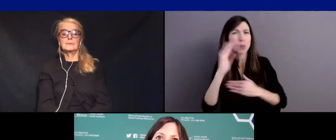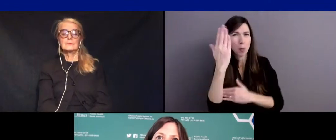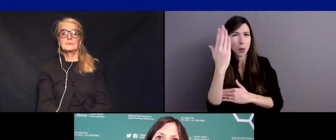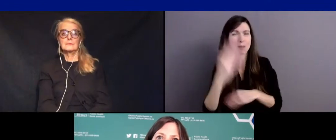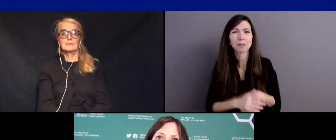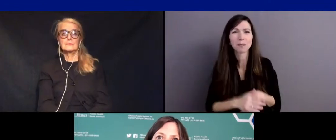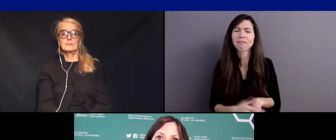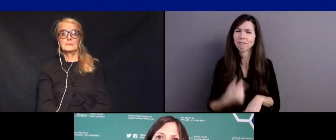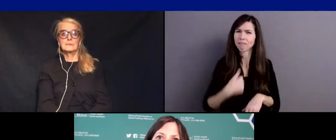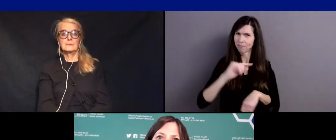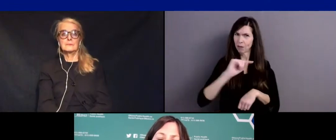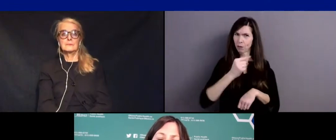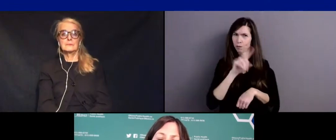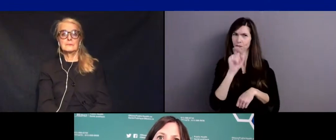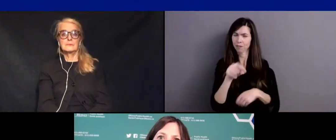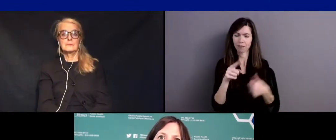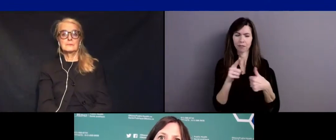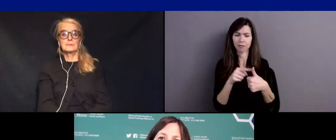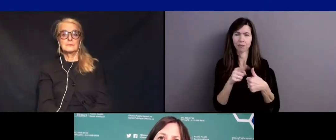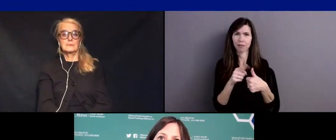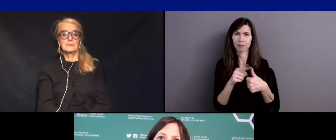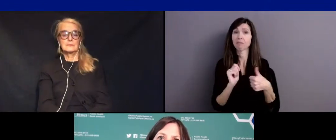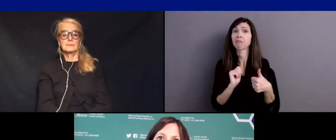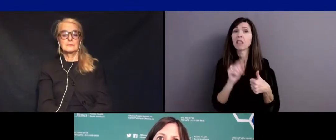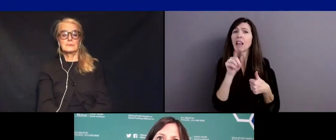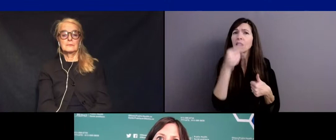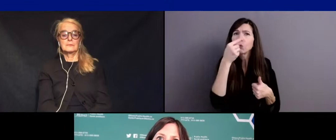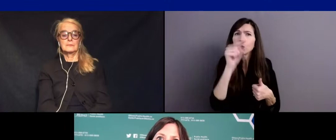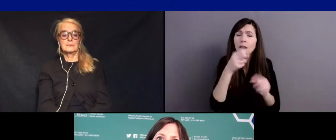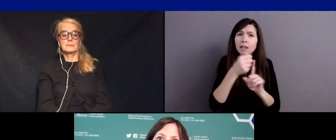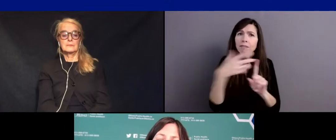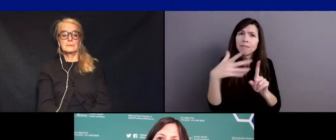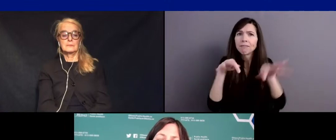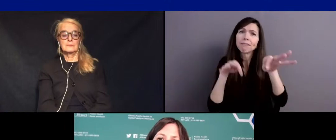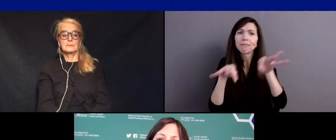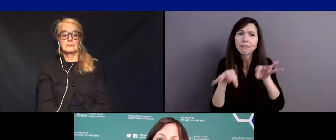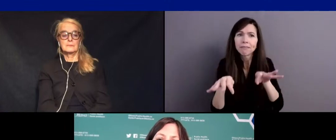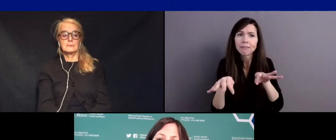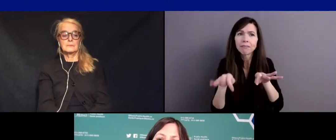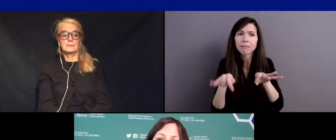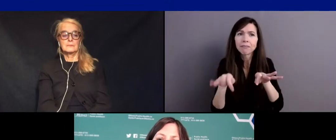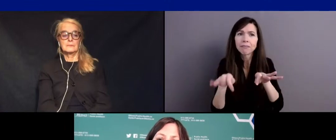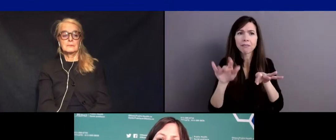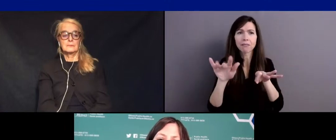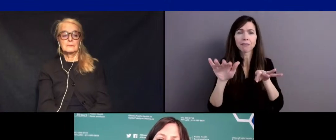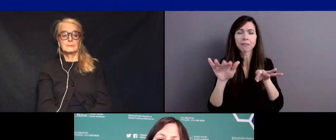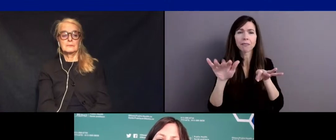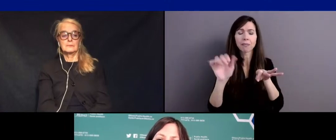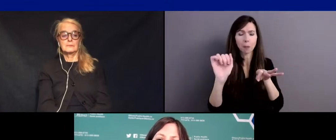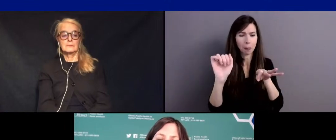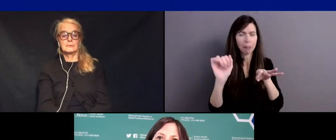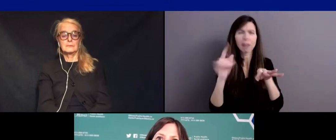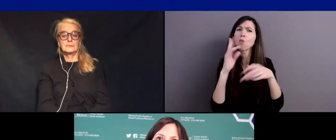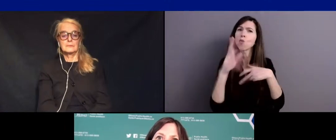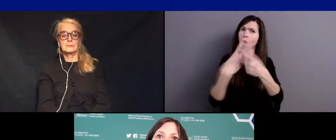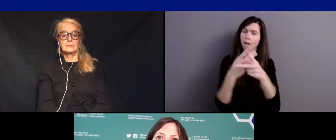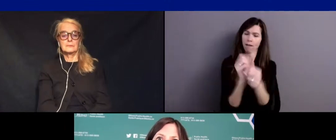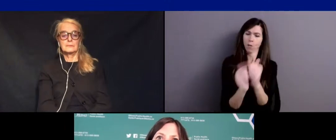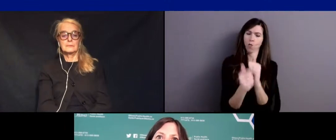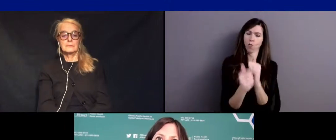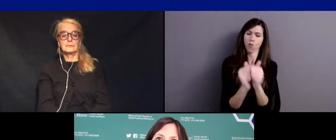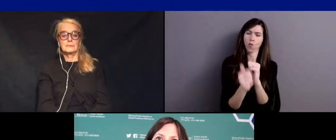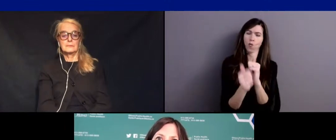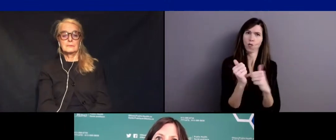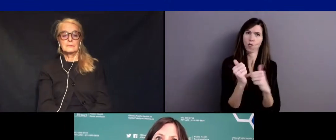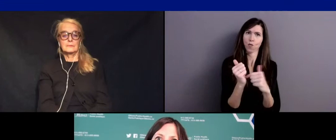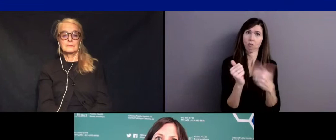question would just be about maybe if you can expand a little bit about the kinds of sports and the kinds of